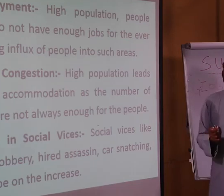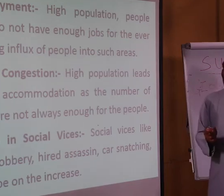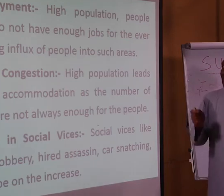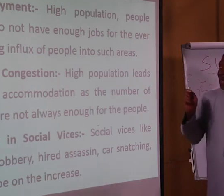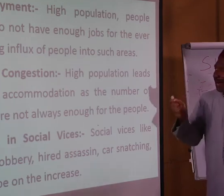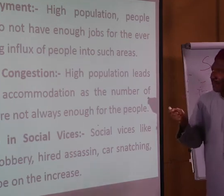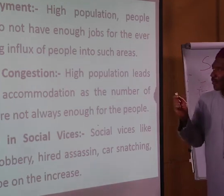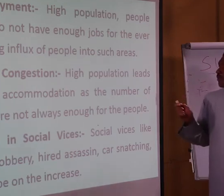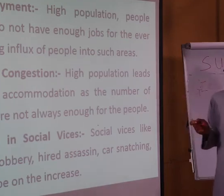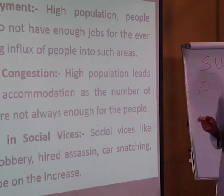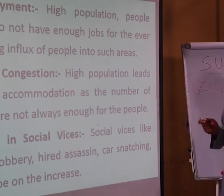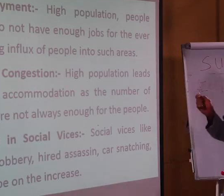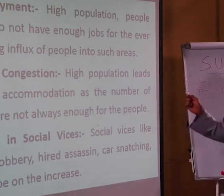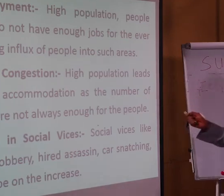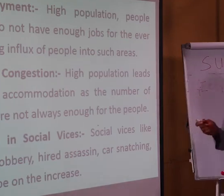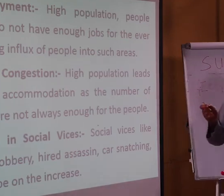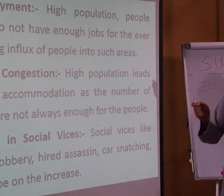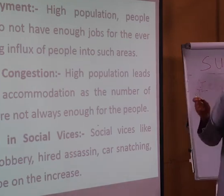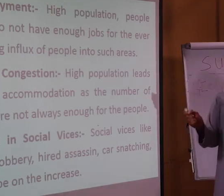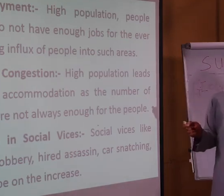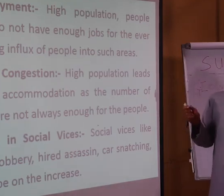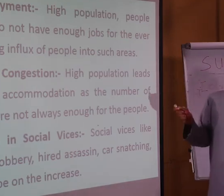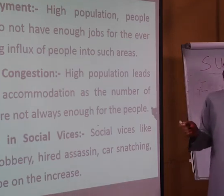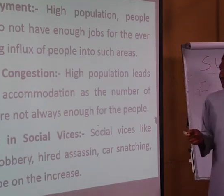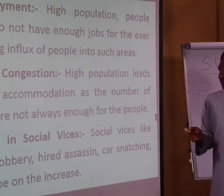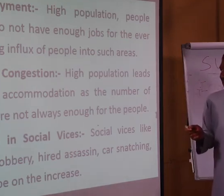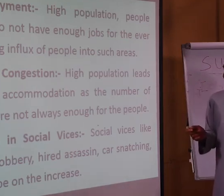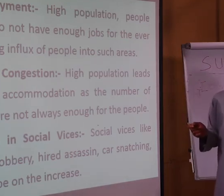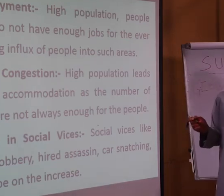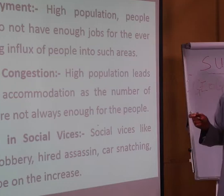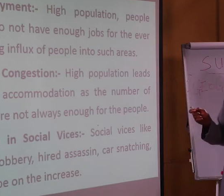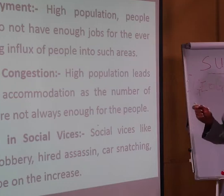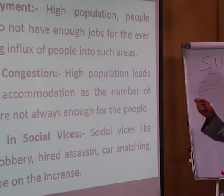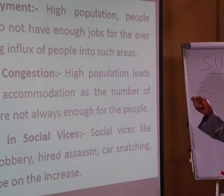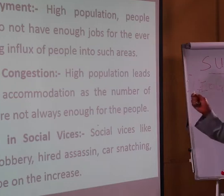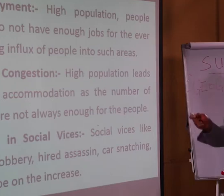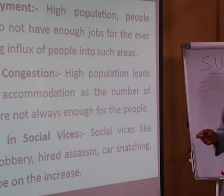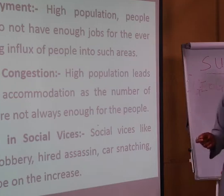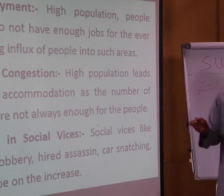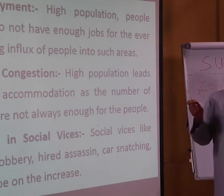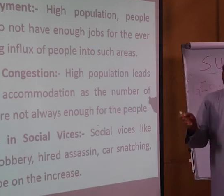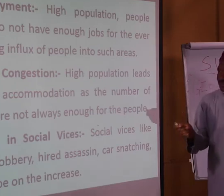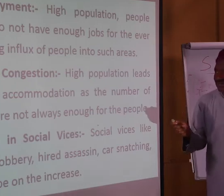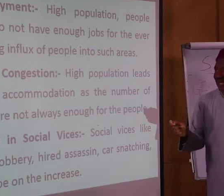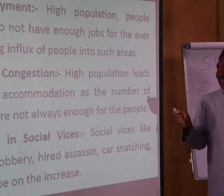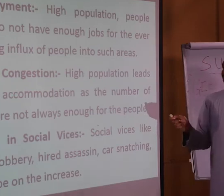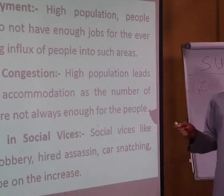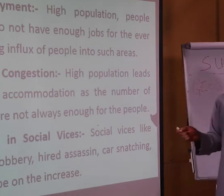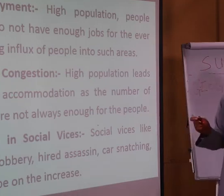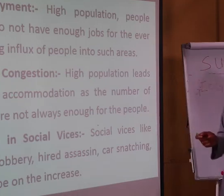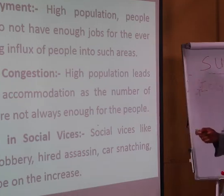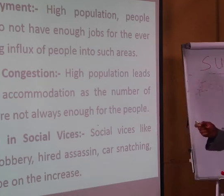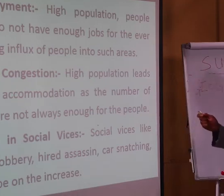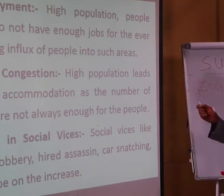congestion. High population leads to poor accommodation, as the number of houses are